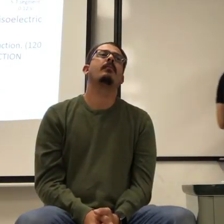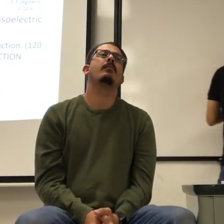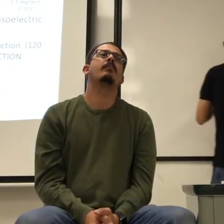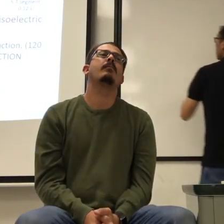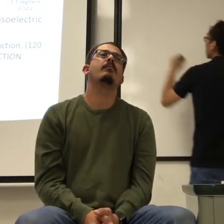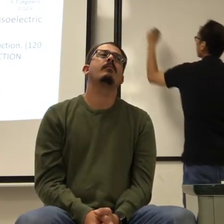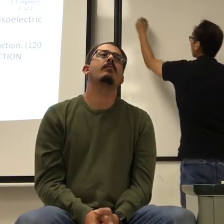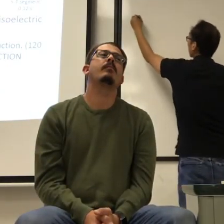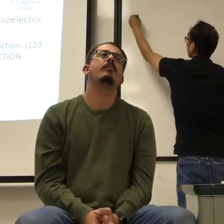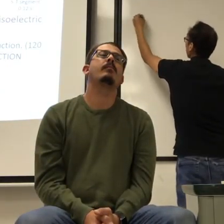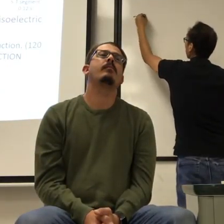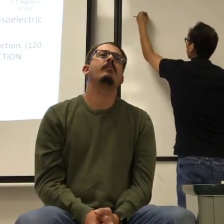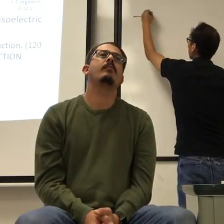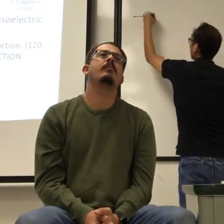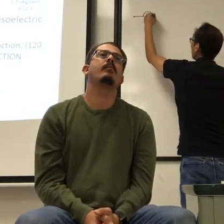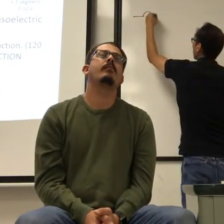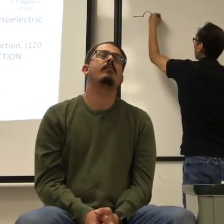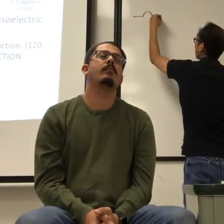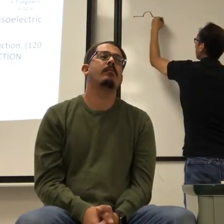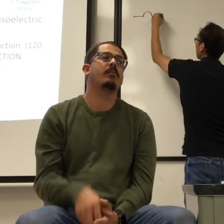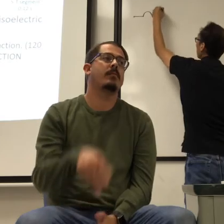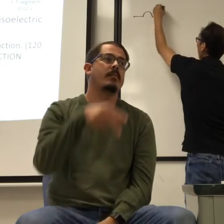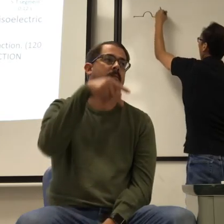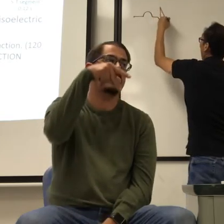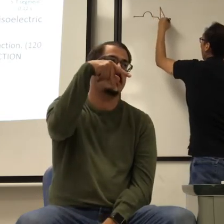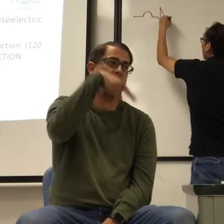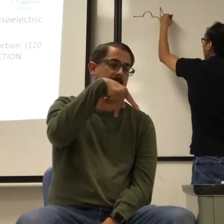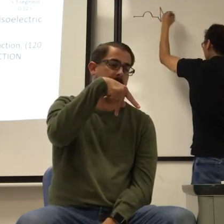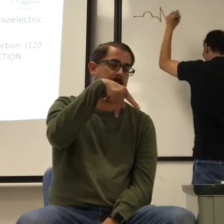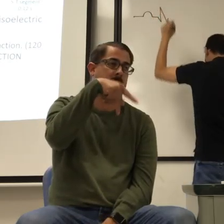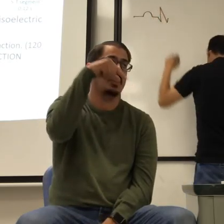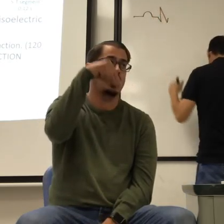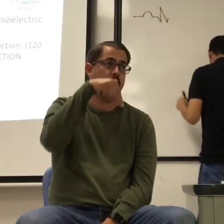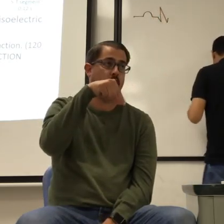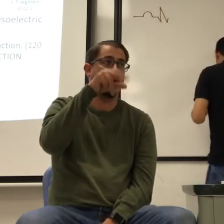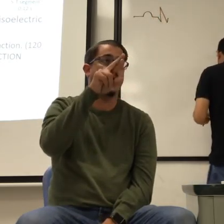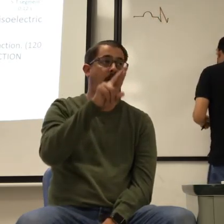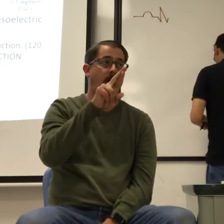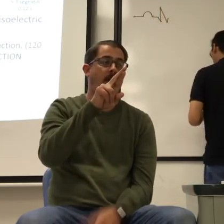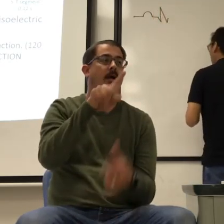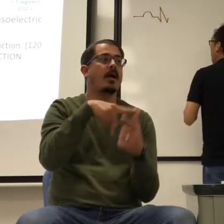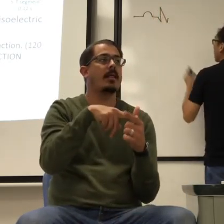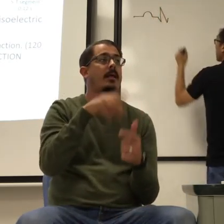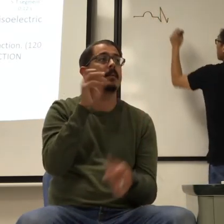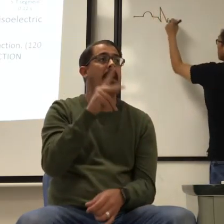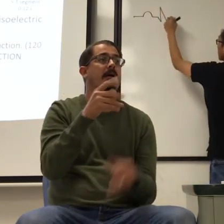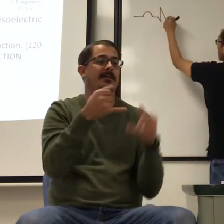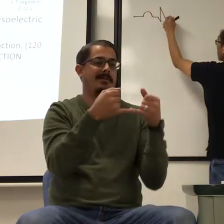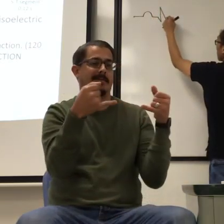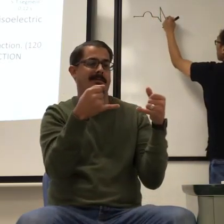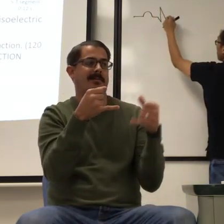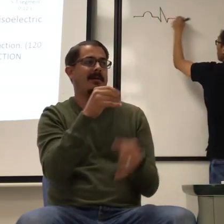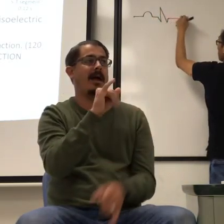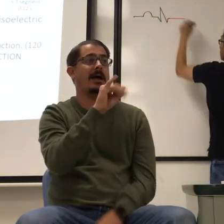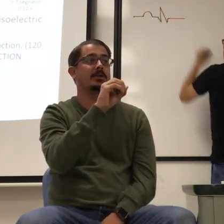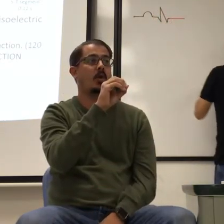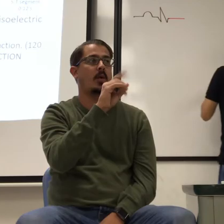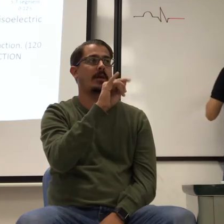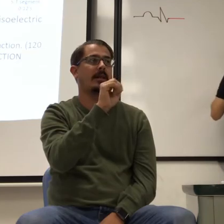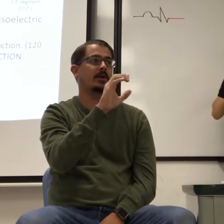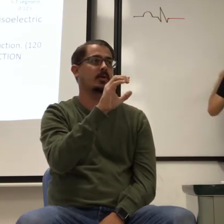So it goes P, Q, R, and then when you get back to the isoelectric line, the ST segment is